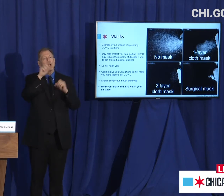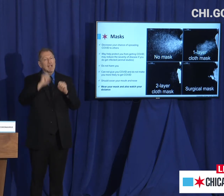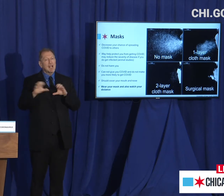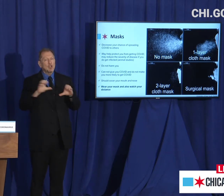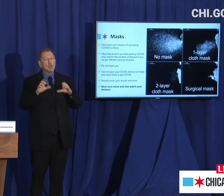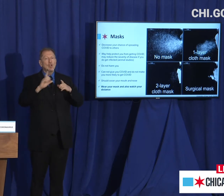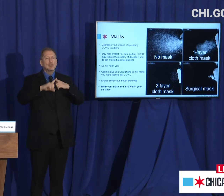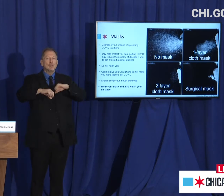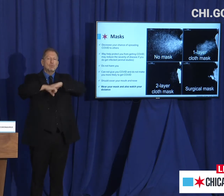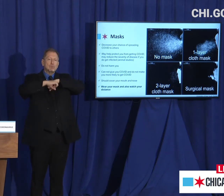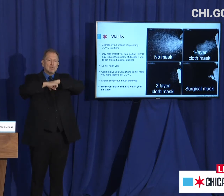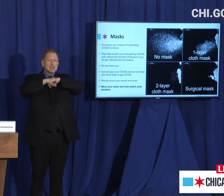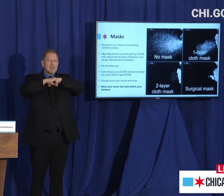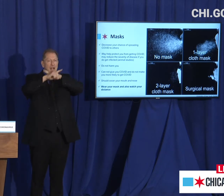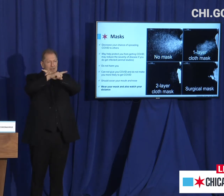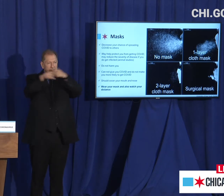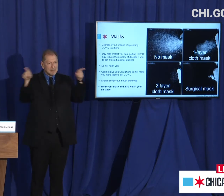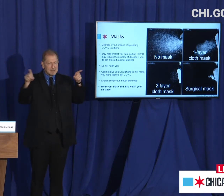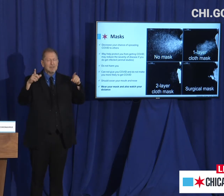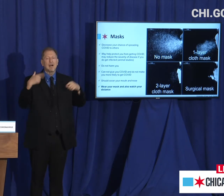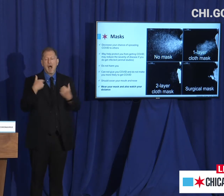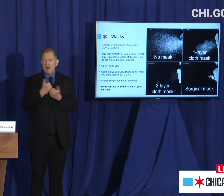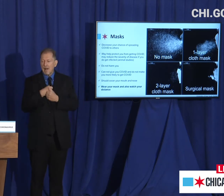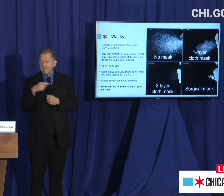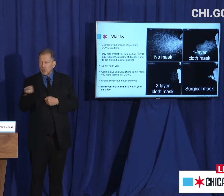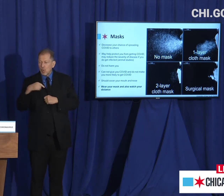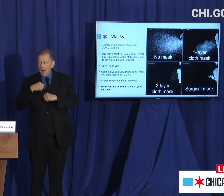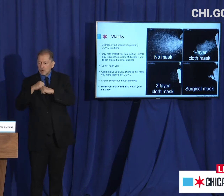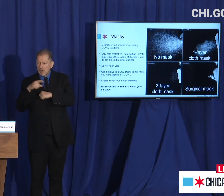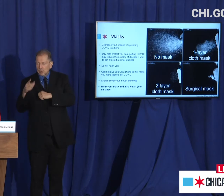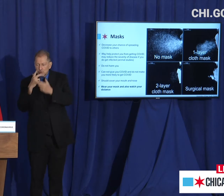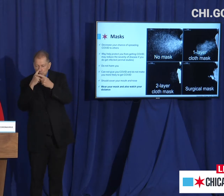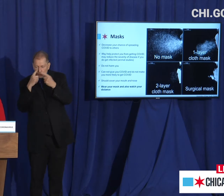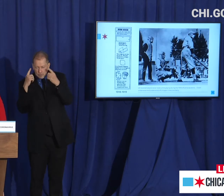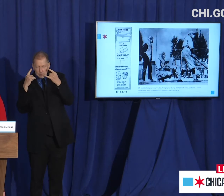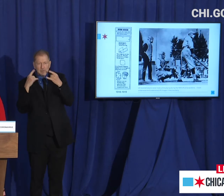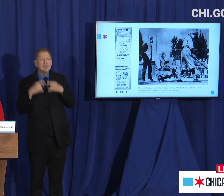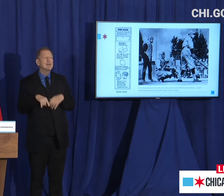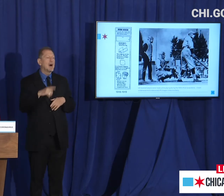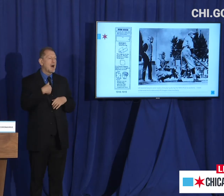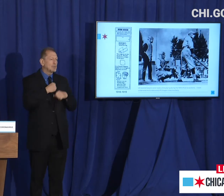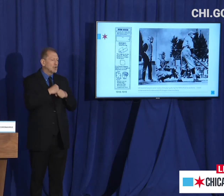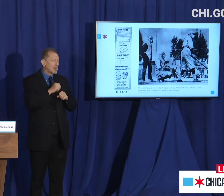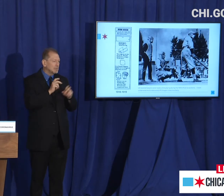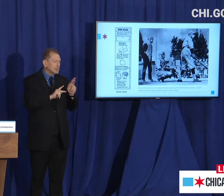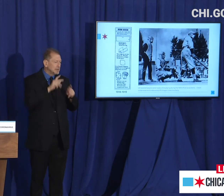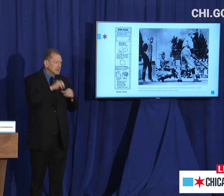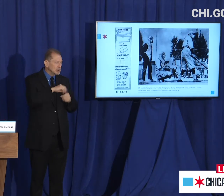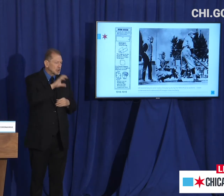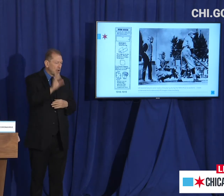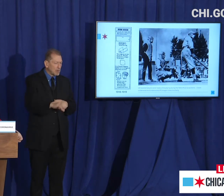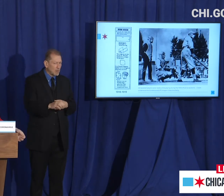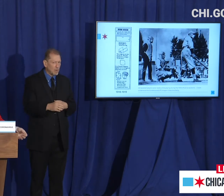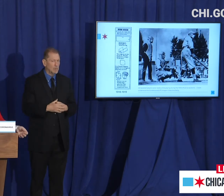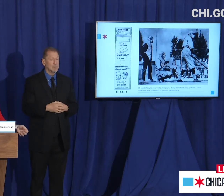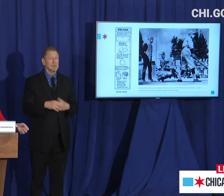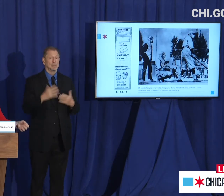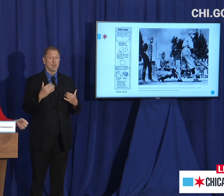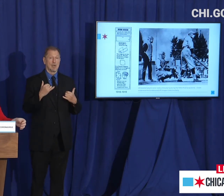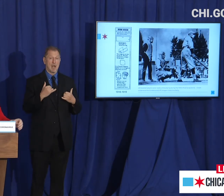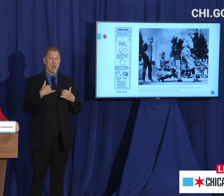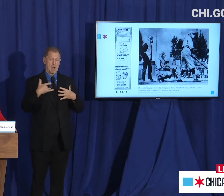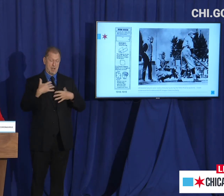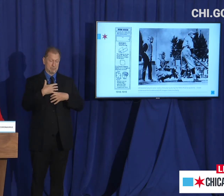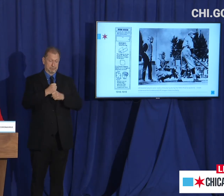to protect those you love and to protect Chicago. And in summary, I want to bring